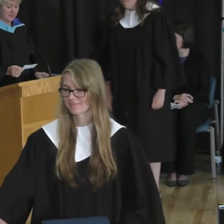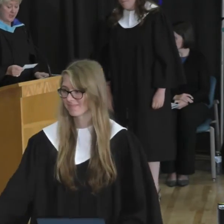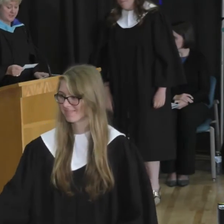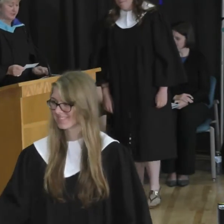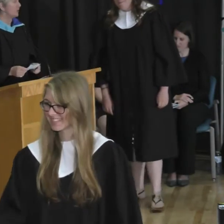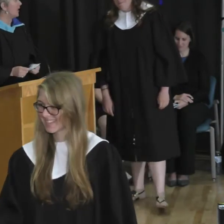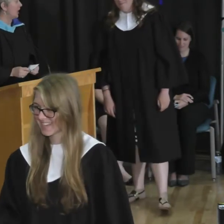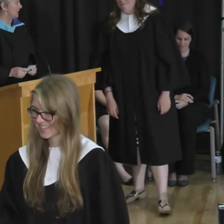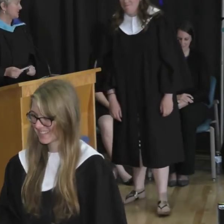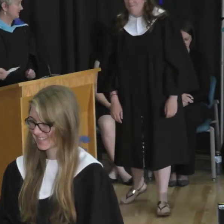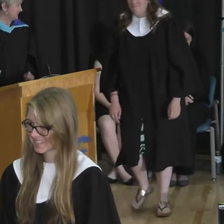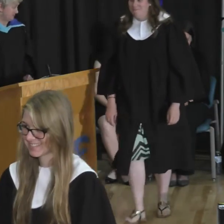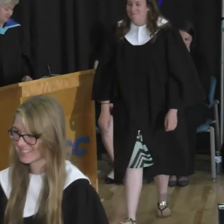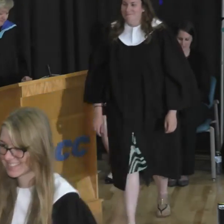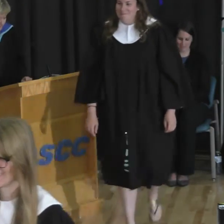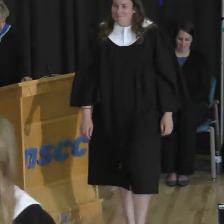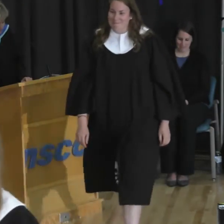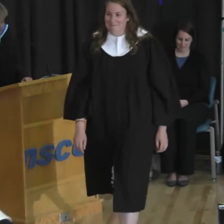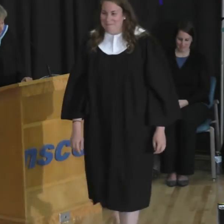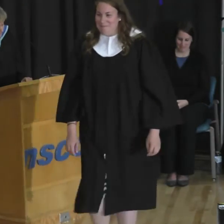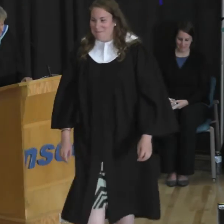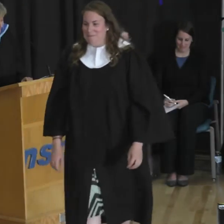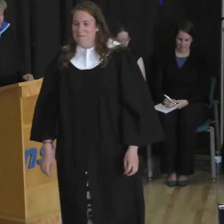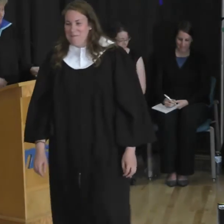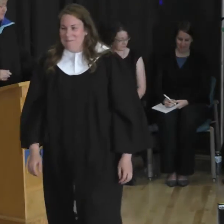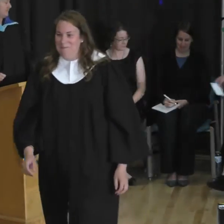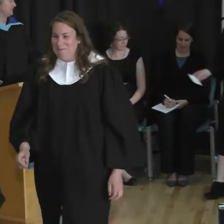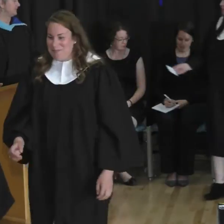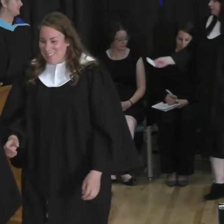Cassidy Gosson, honors.